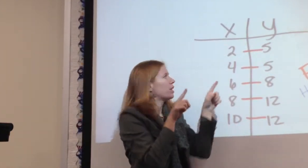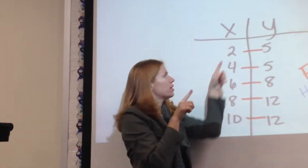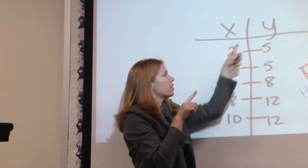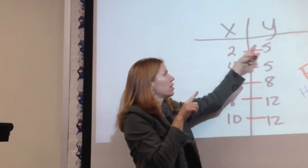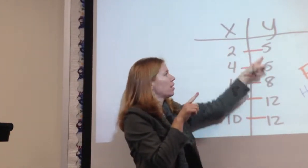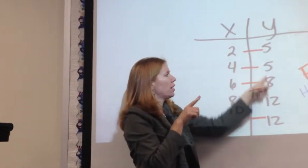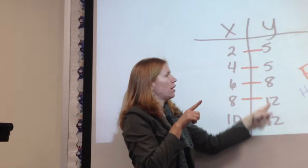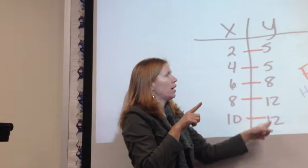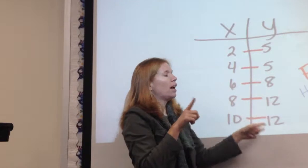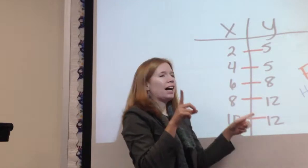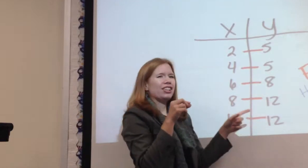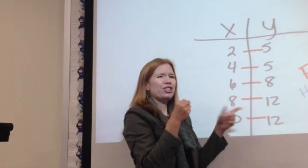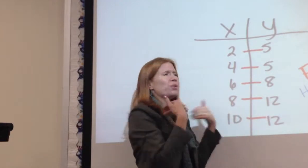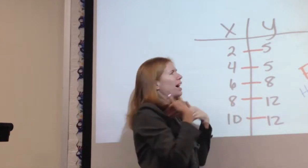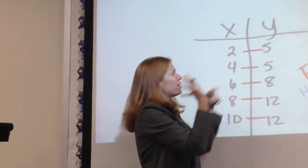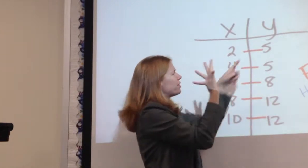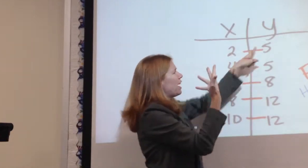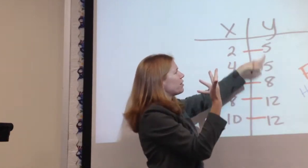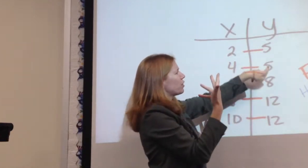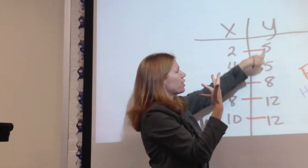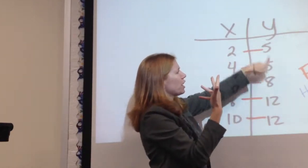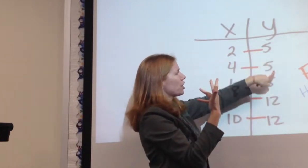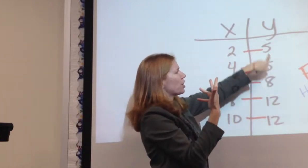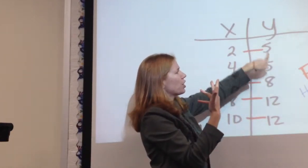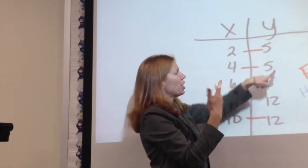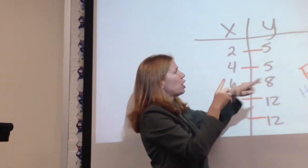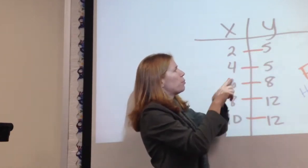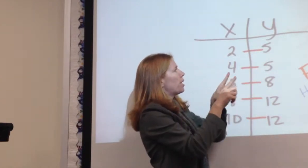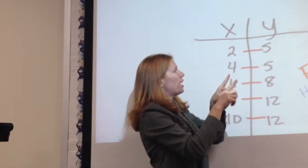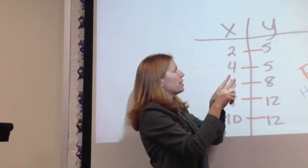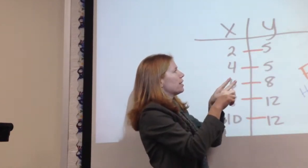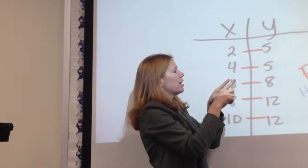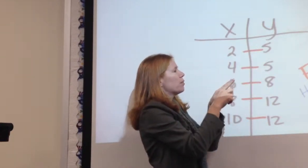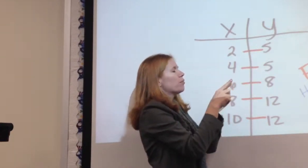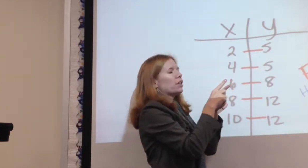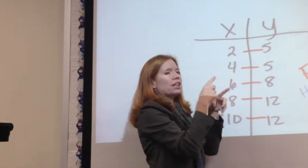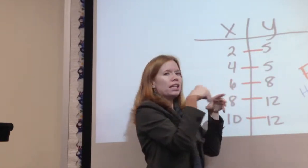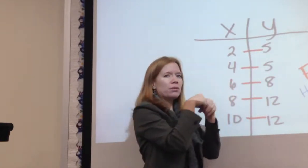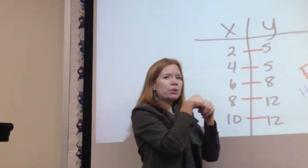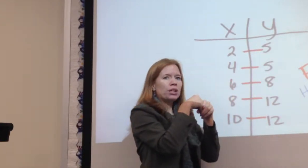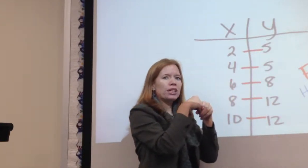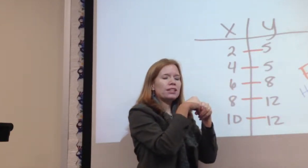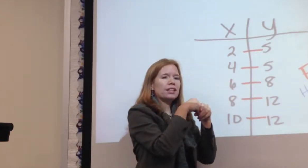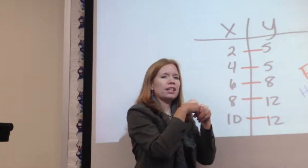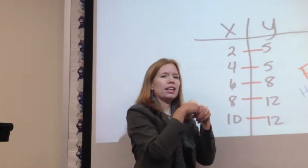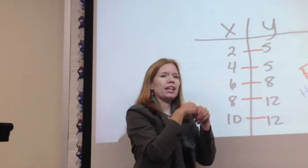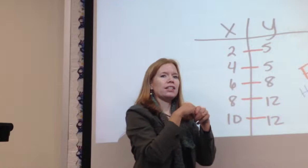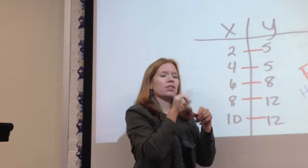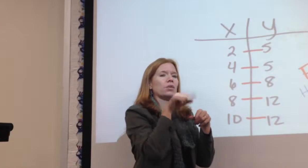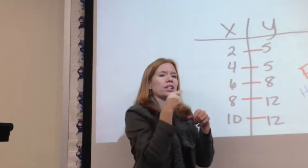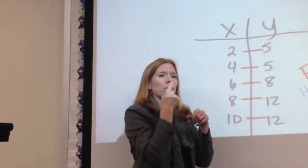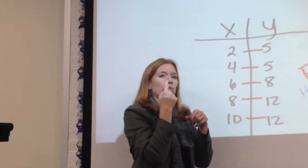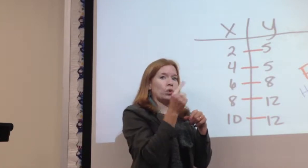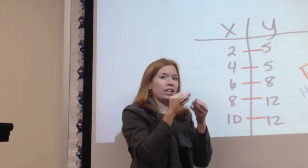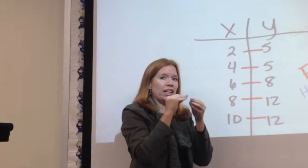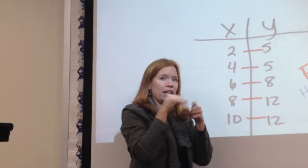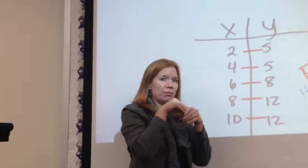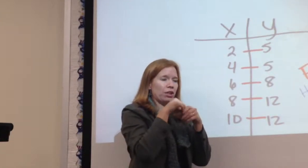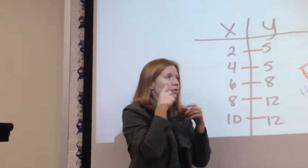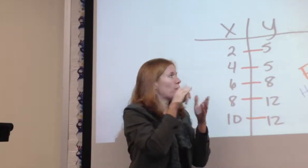different. I do have 5 over here, but the input is only one input for